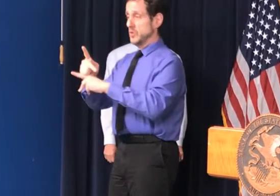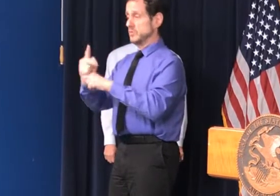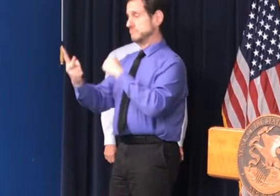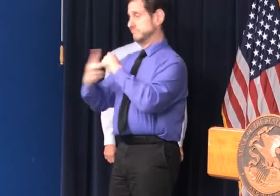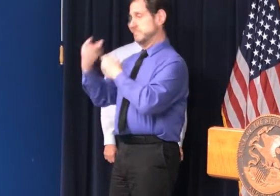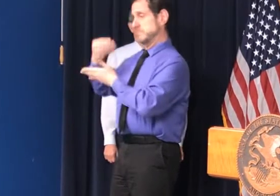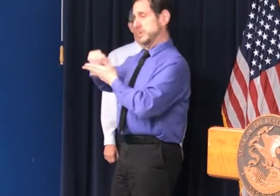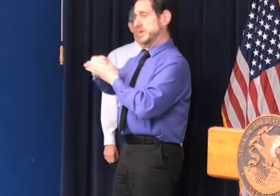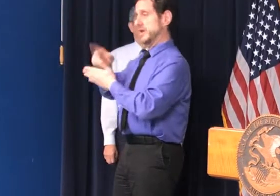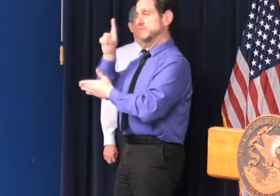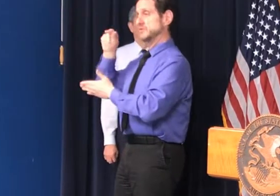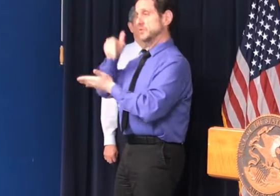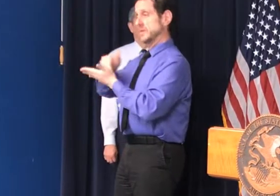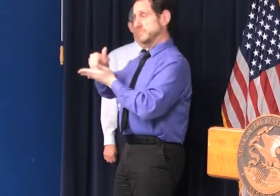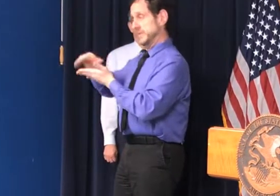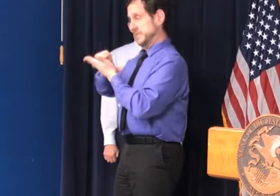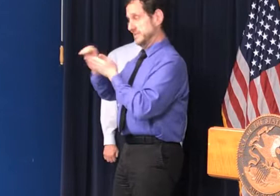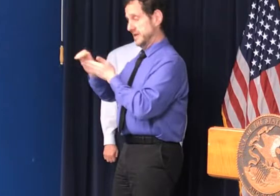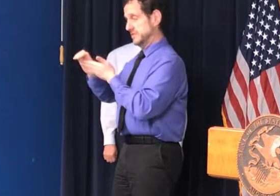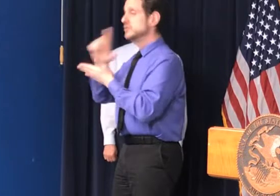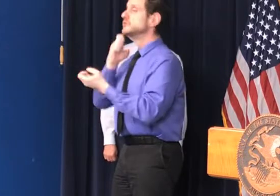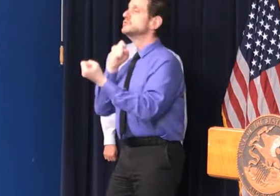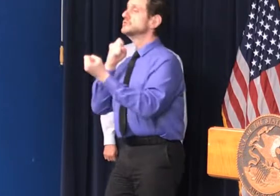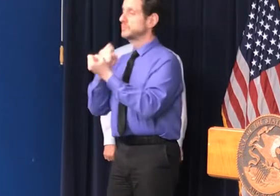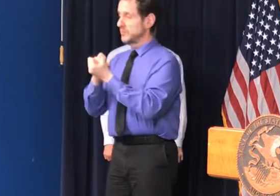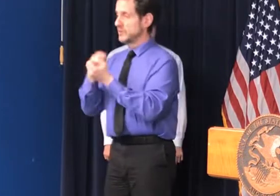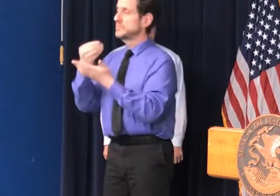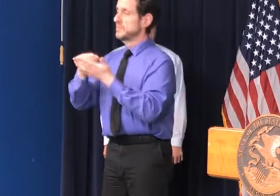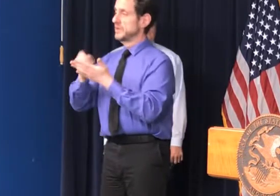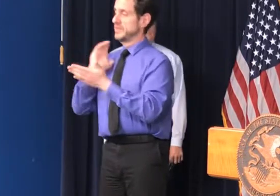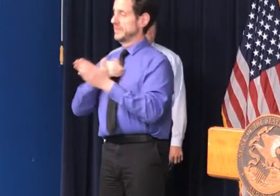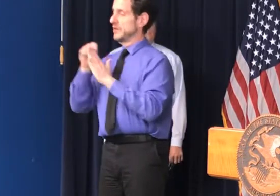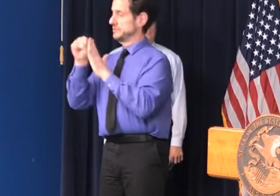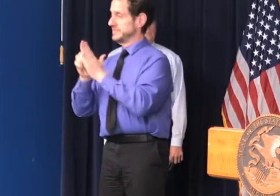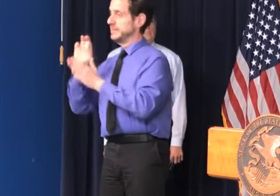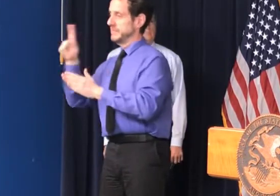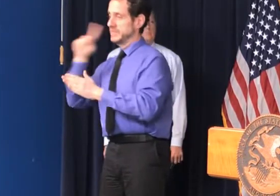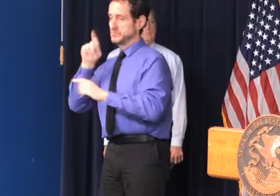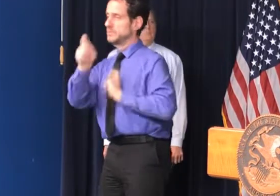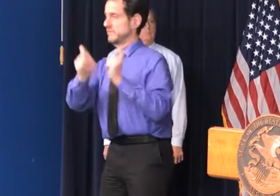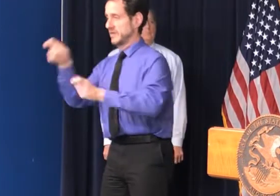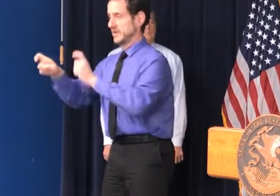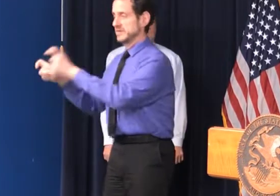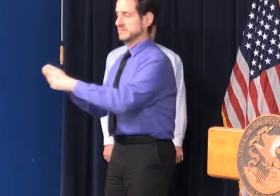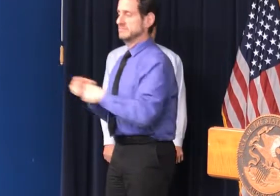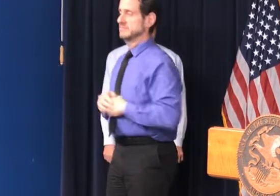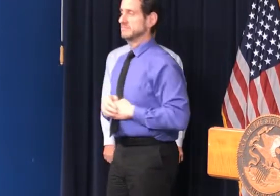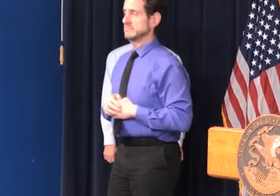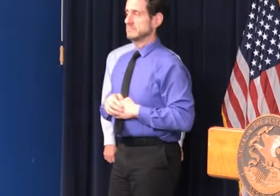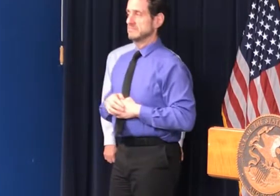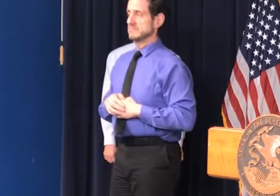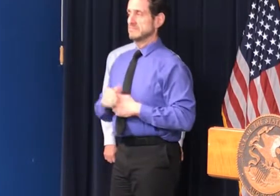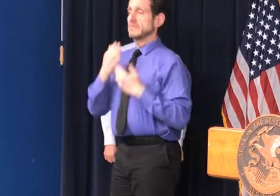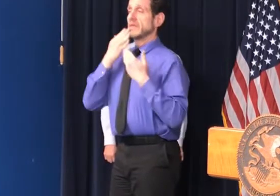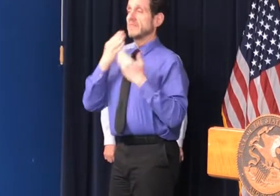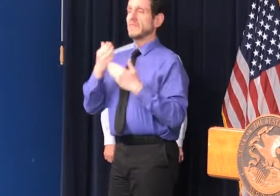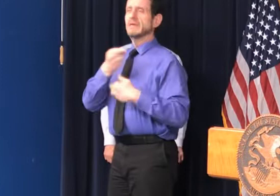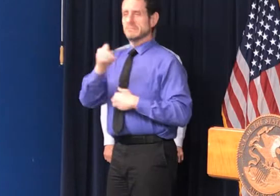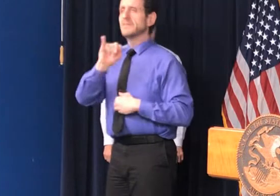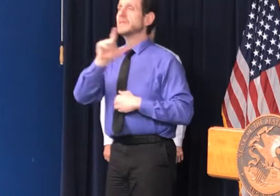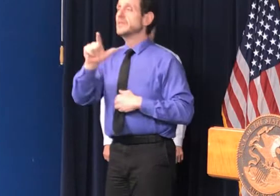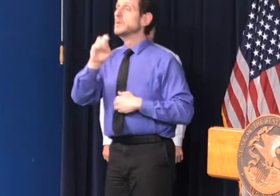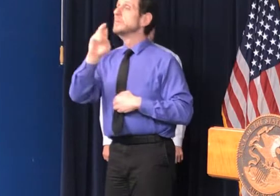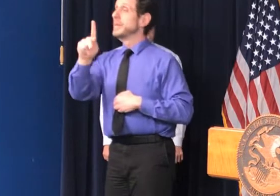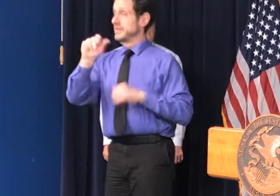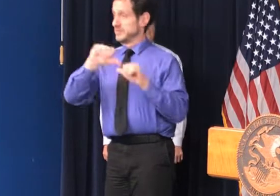million to back up the financing provided by our state chartered banks. I want to thank the Illinois Bankers